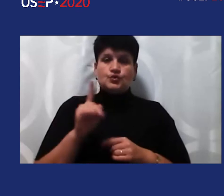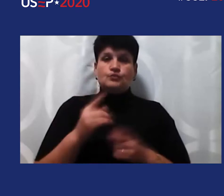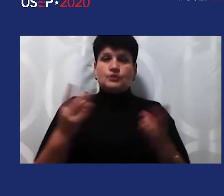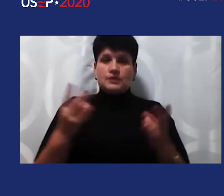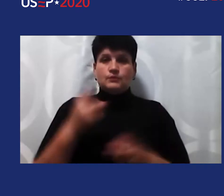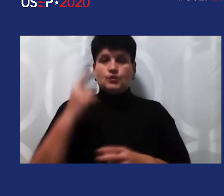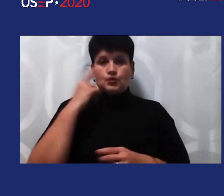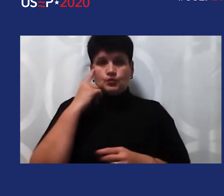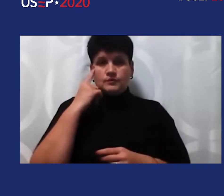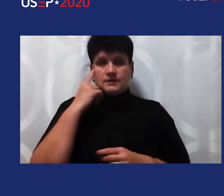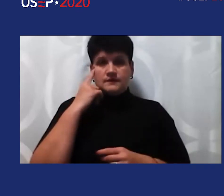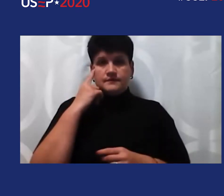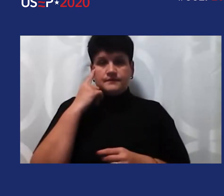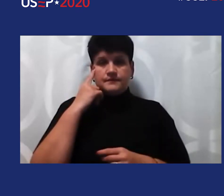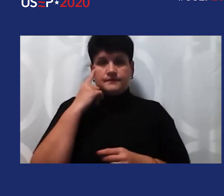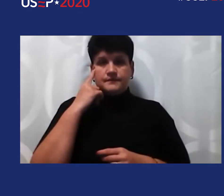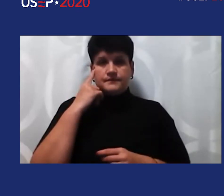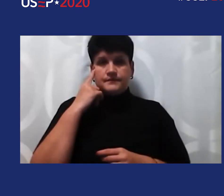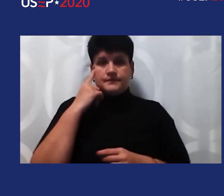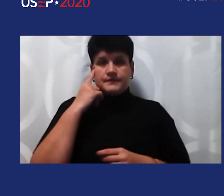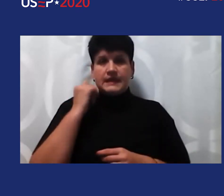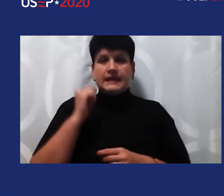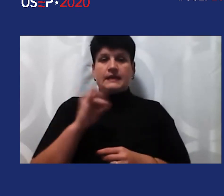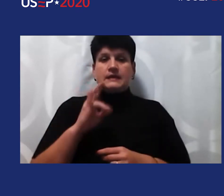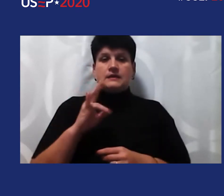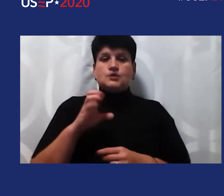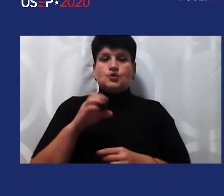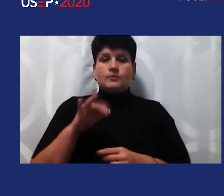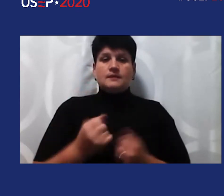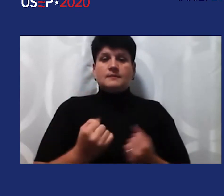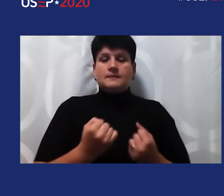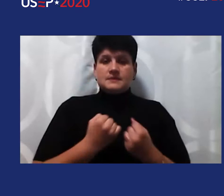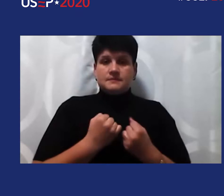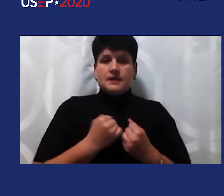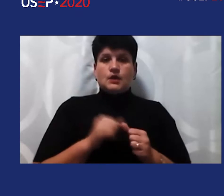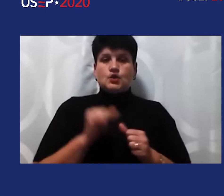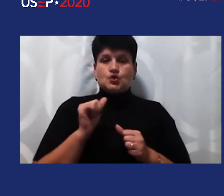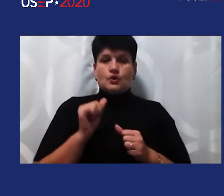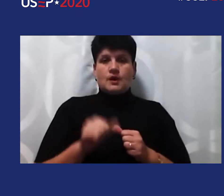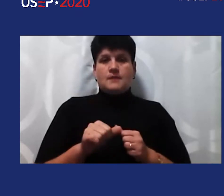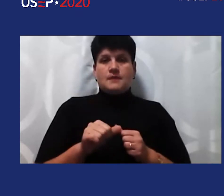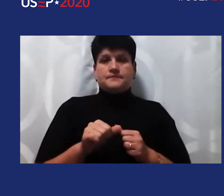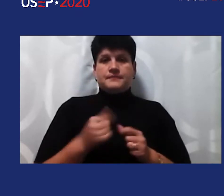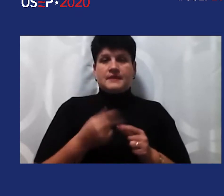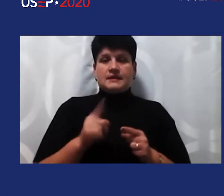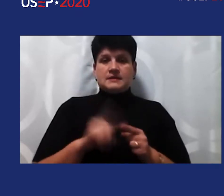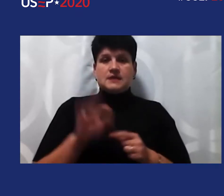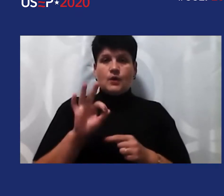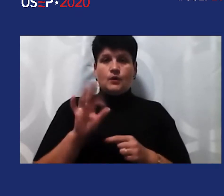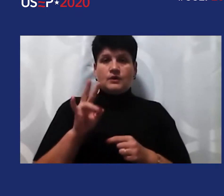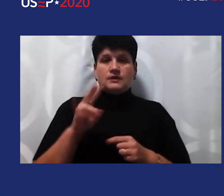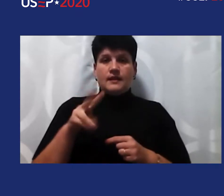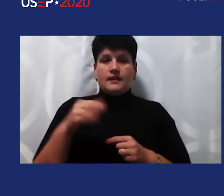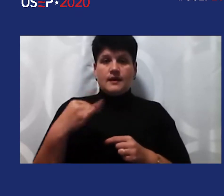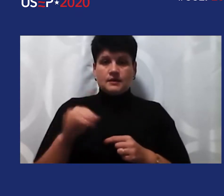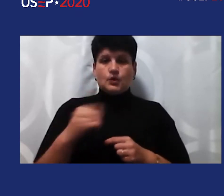I believe we should think about the better tools to ensure safety,